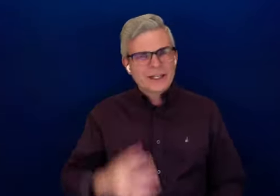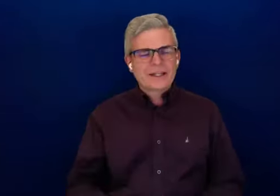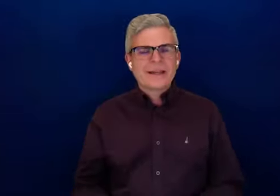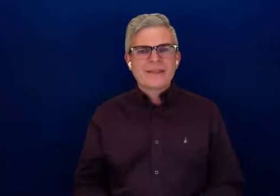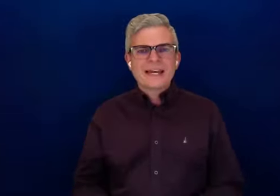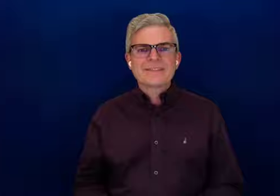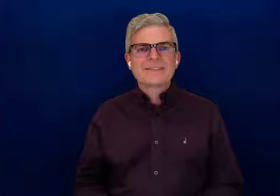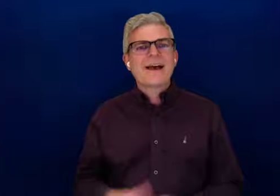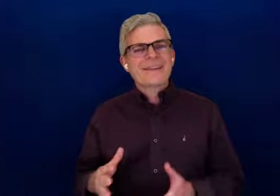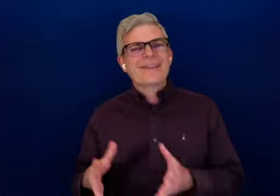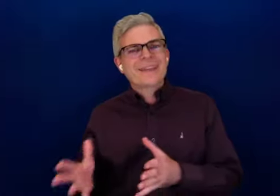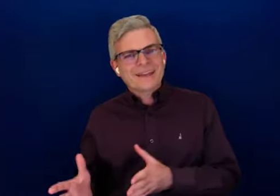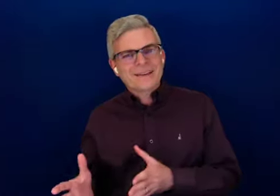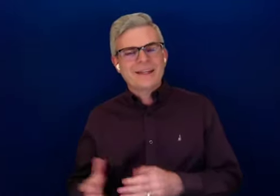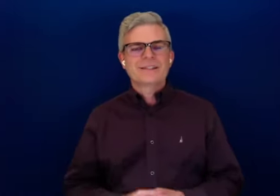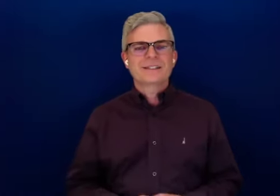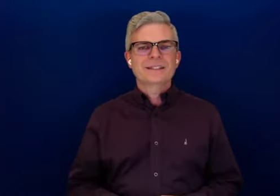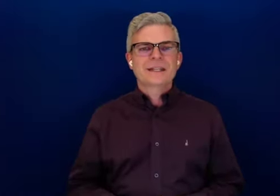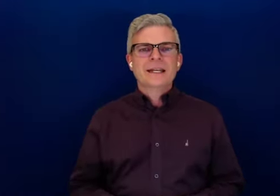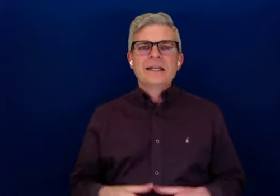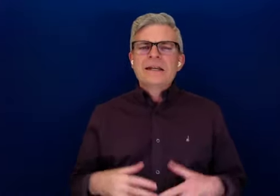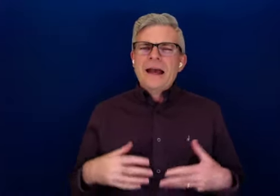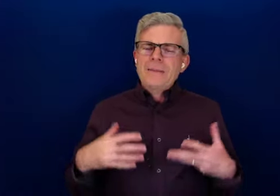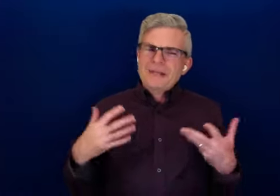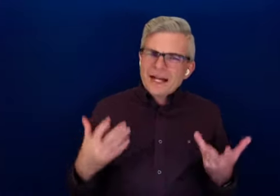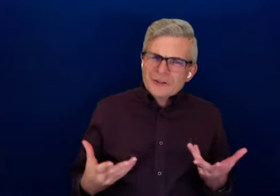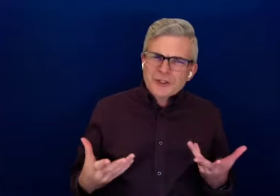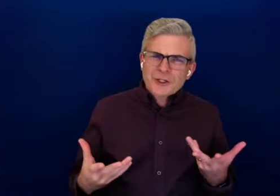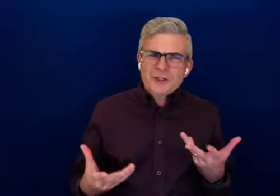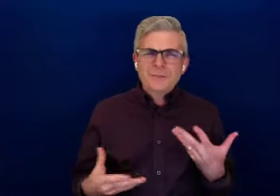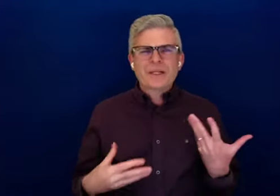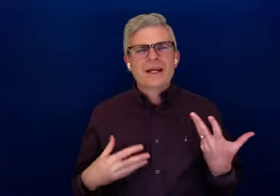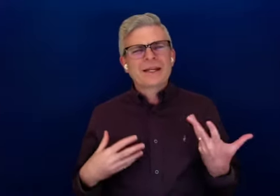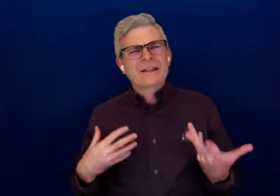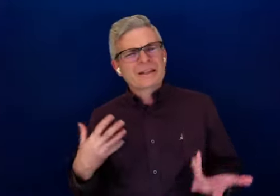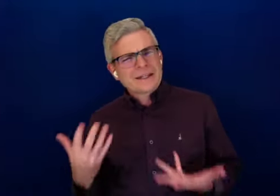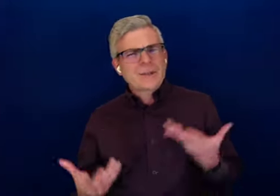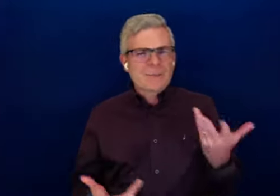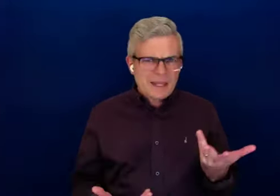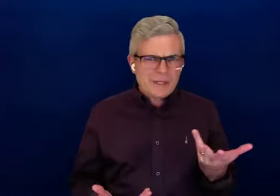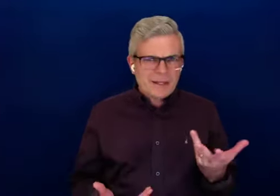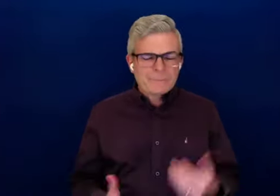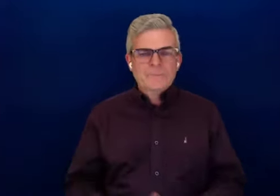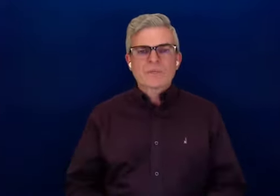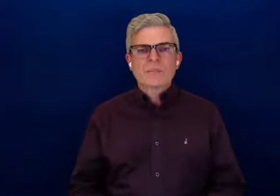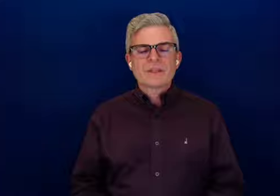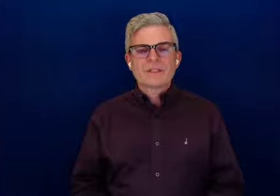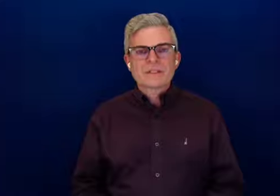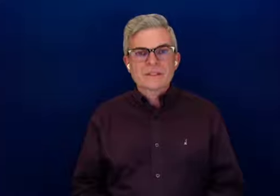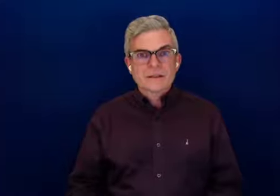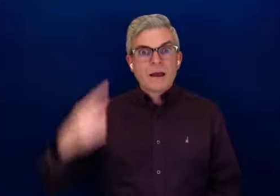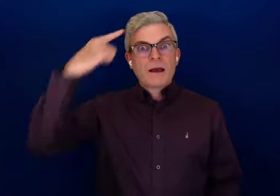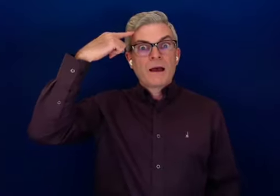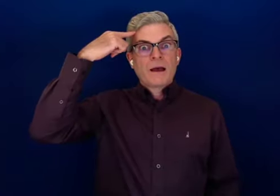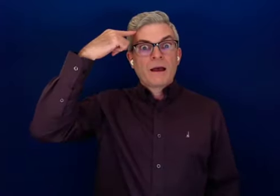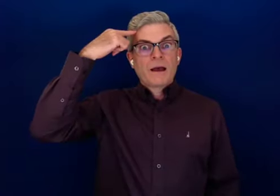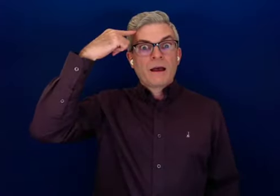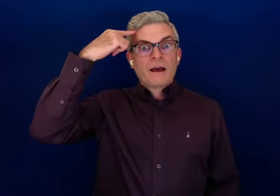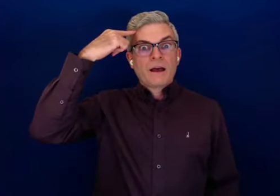Okay? That's I think, as in I'm not sure, but I think maybe. But this is